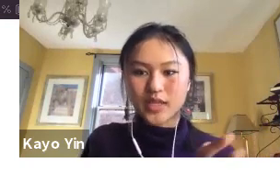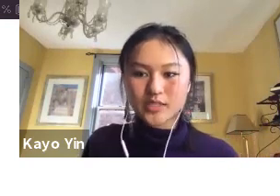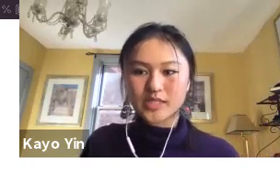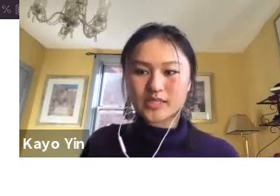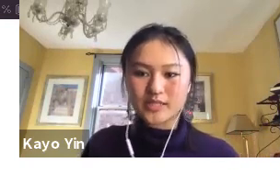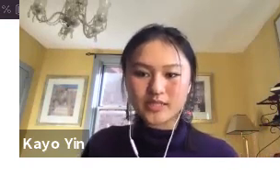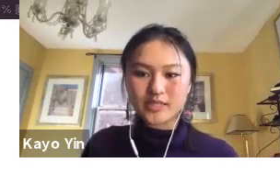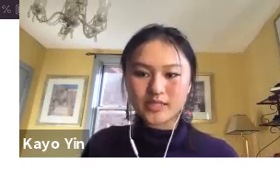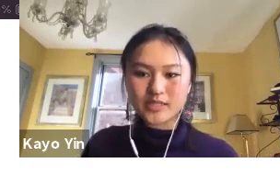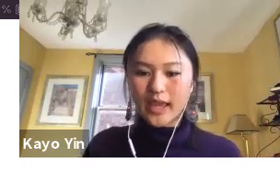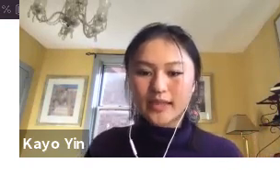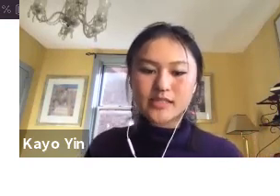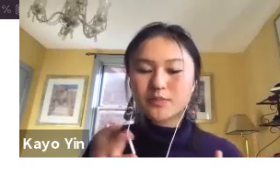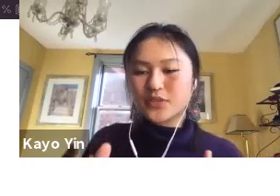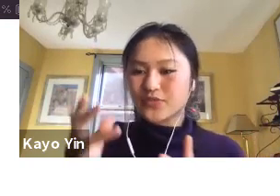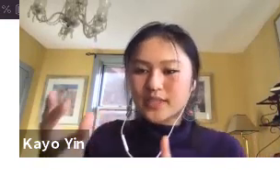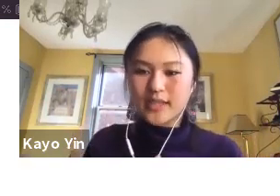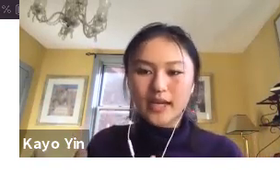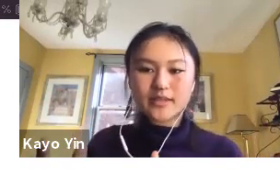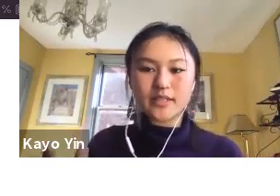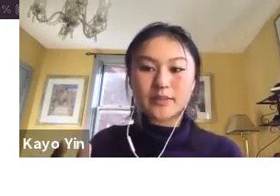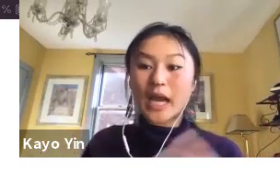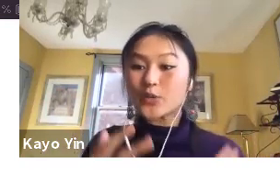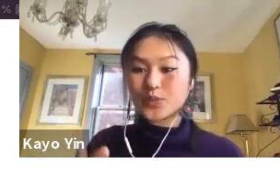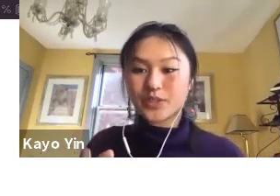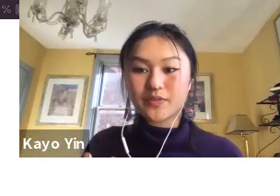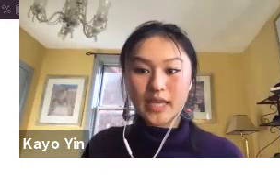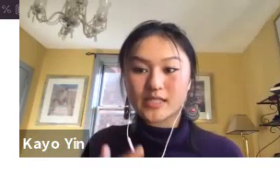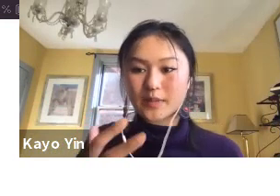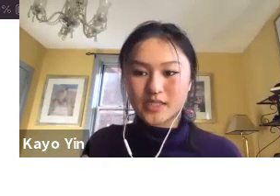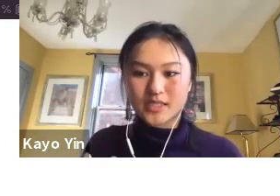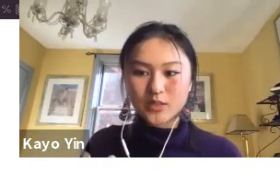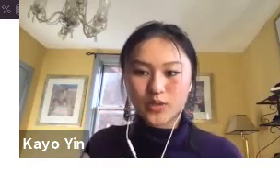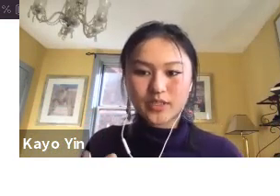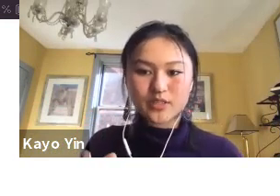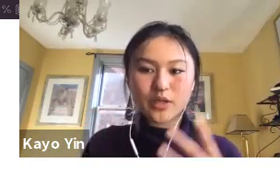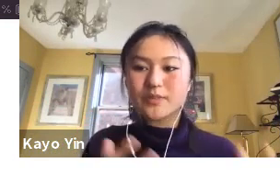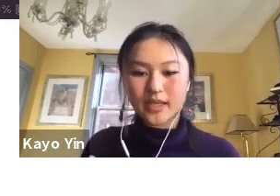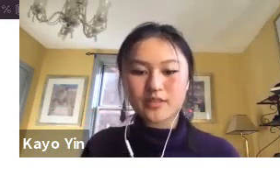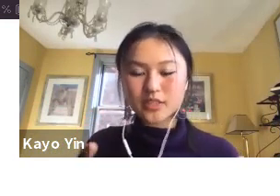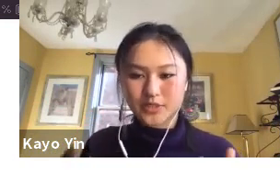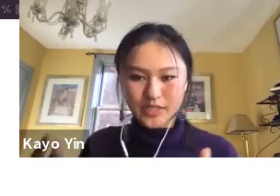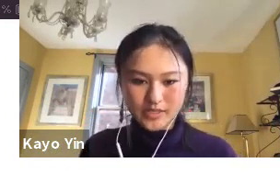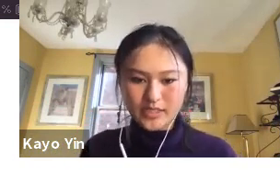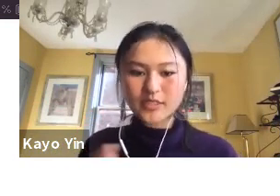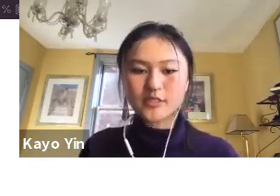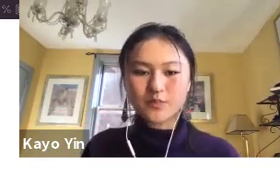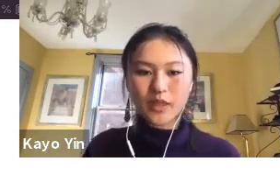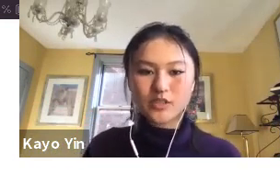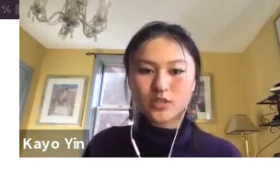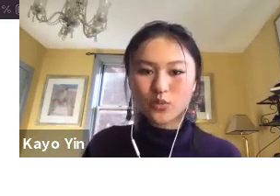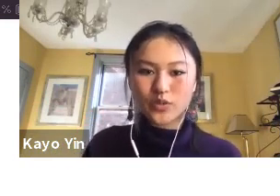gloss to text translation. And I simply feed that the output of the STMC network to obtain the German